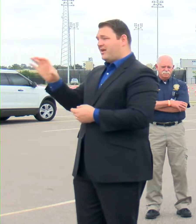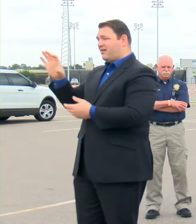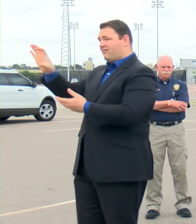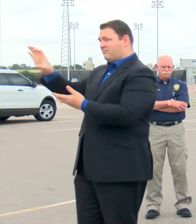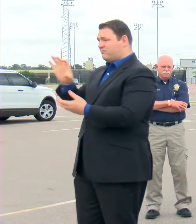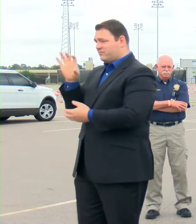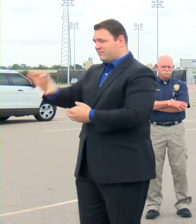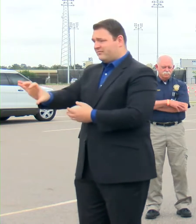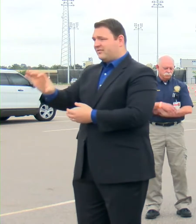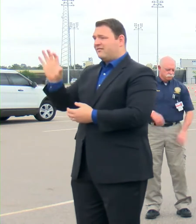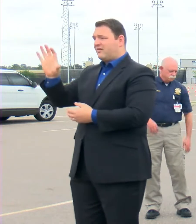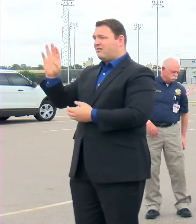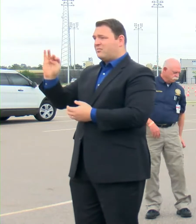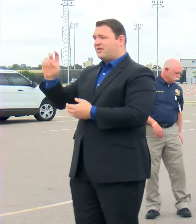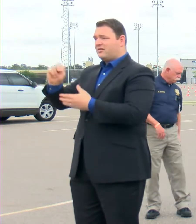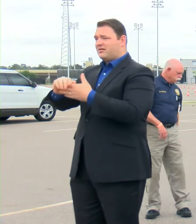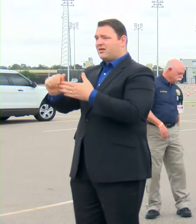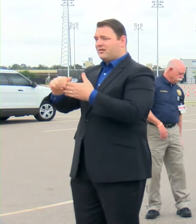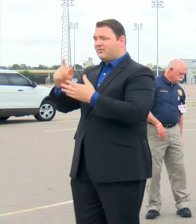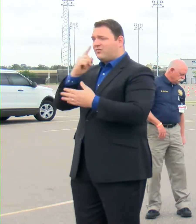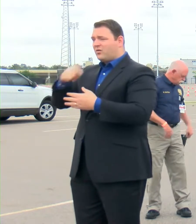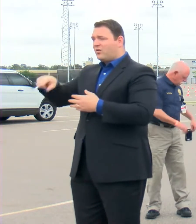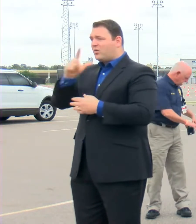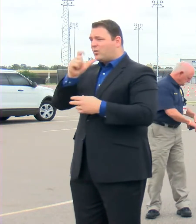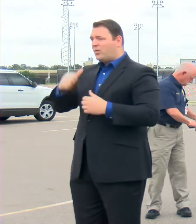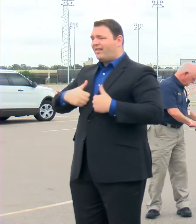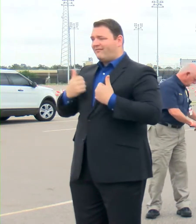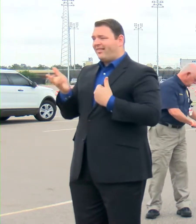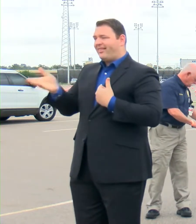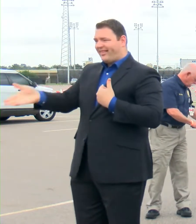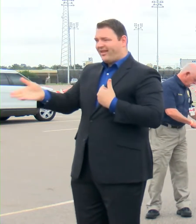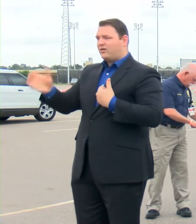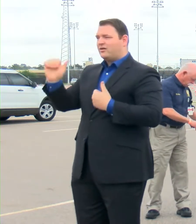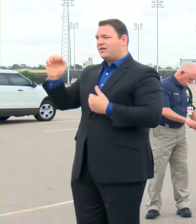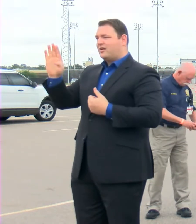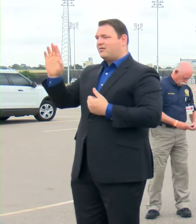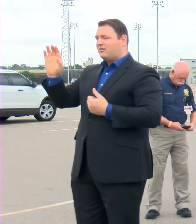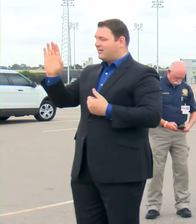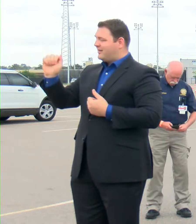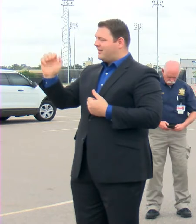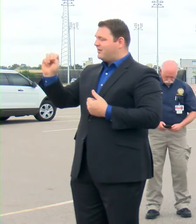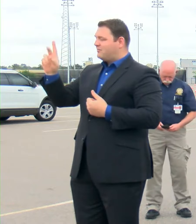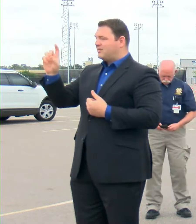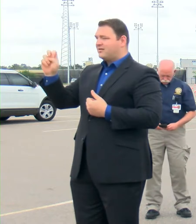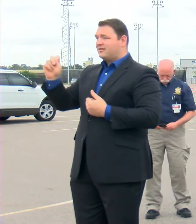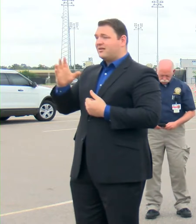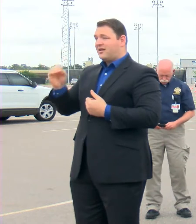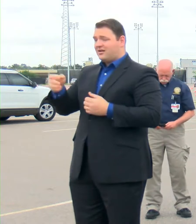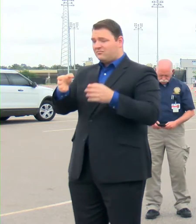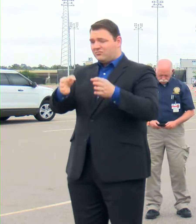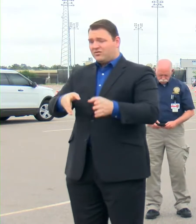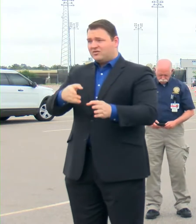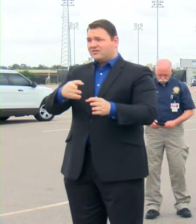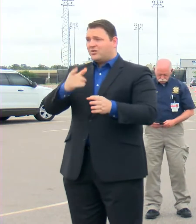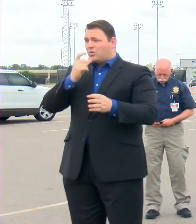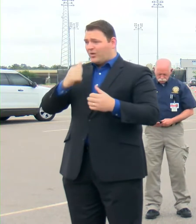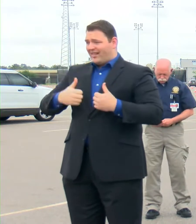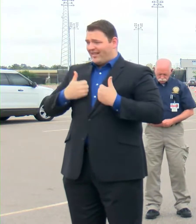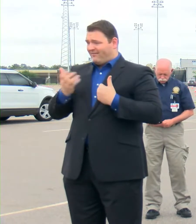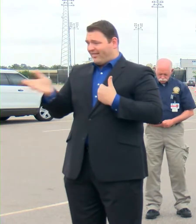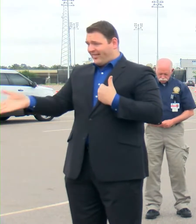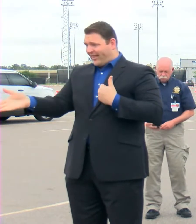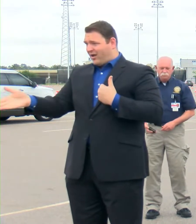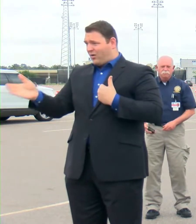their residents, and giving a grant of $2,000 to their tenants who have lost their jobs or their